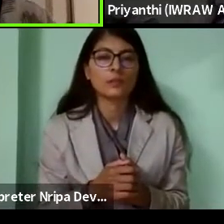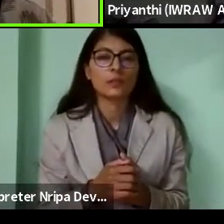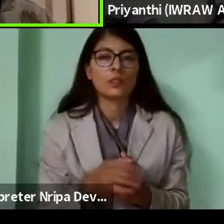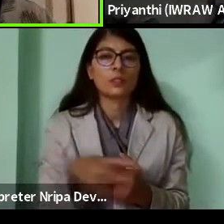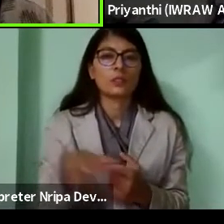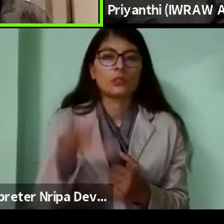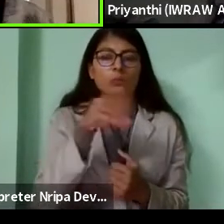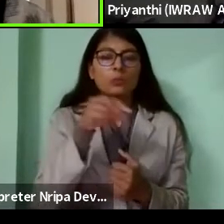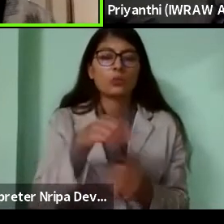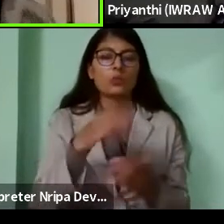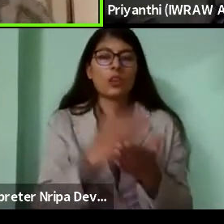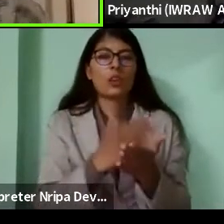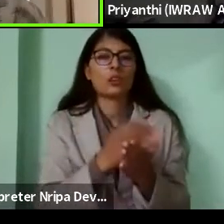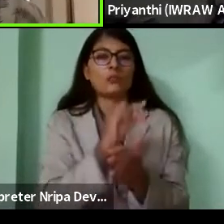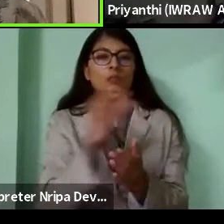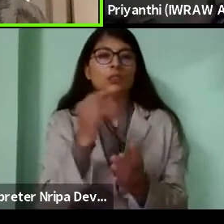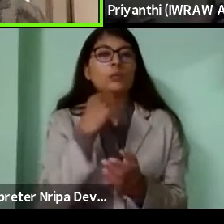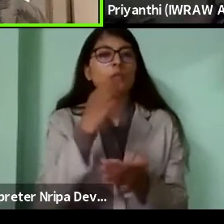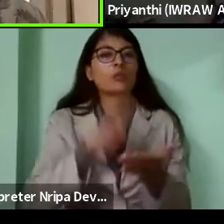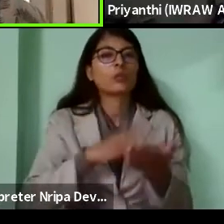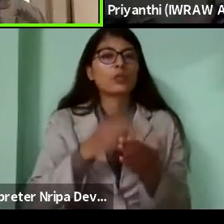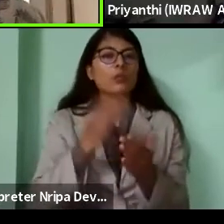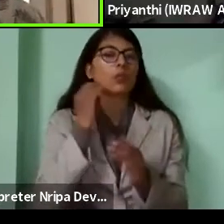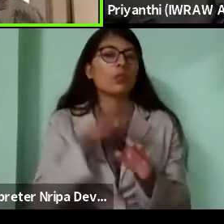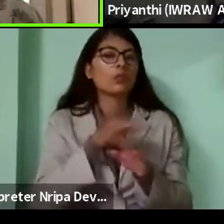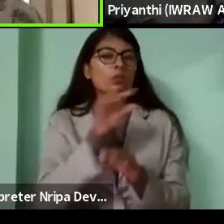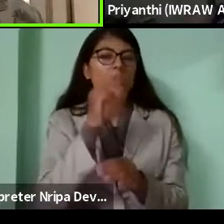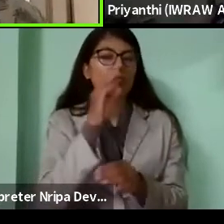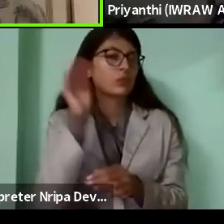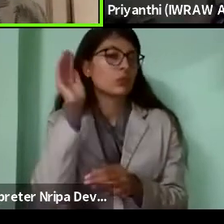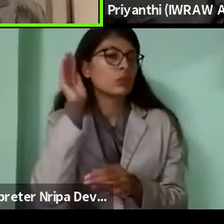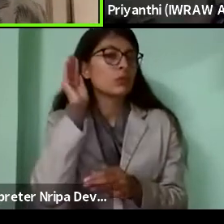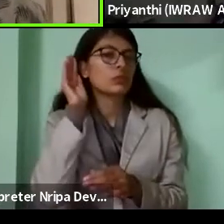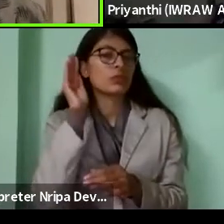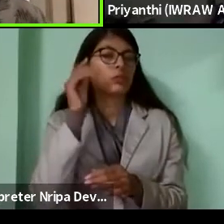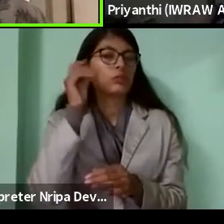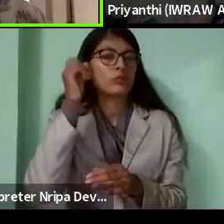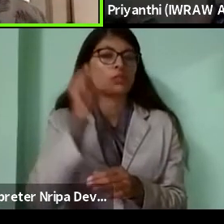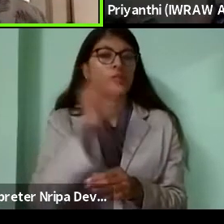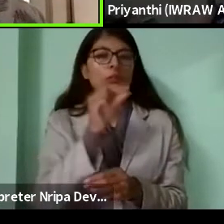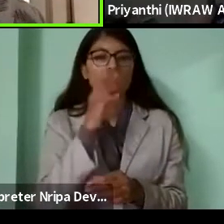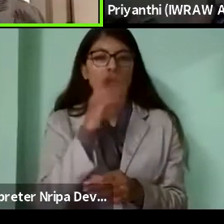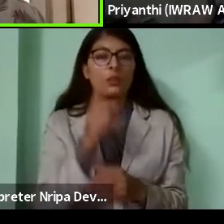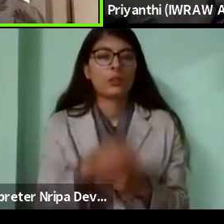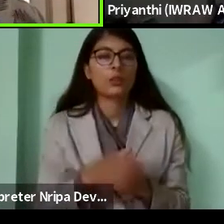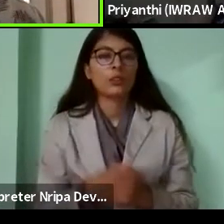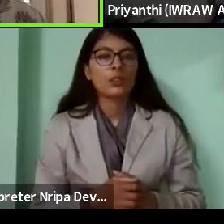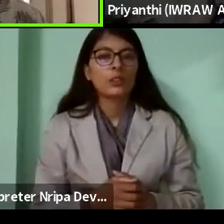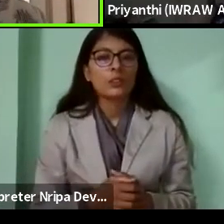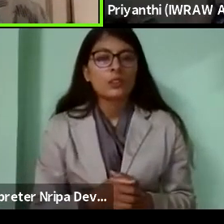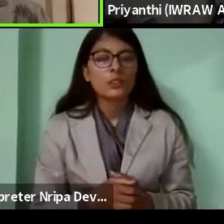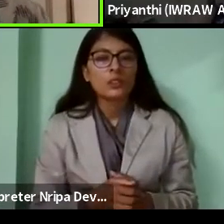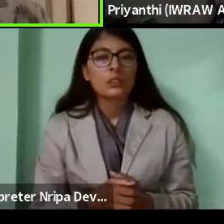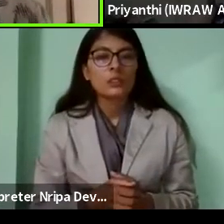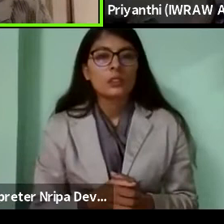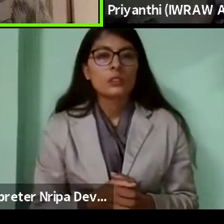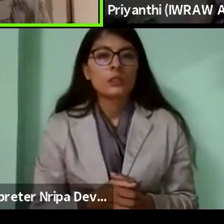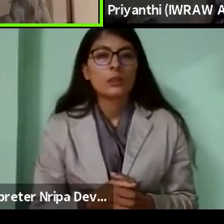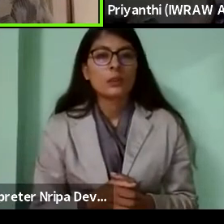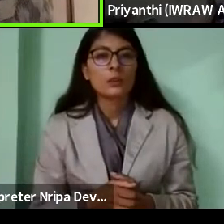to women and their and what they have to say, and the panelists, it doesn't for us make a lot